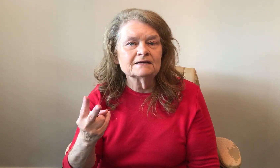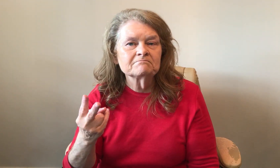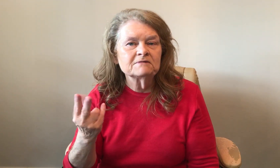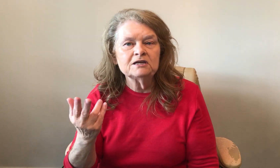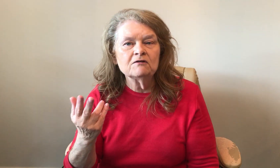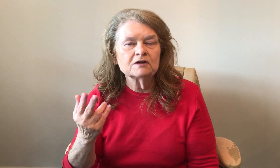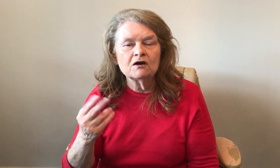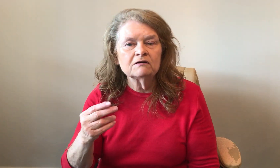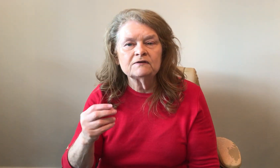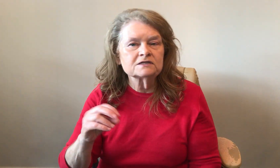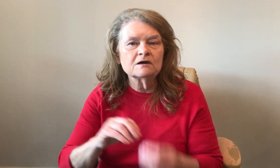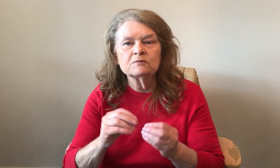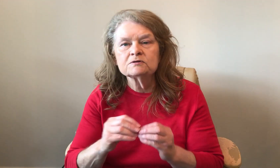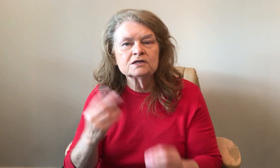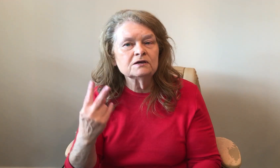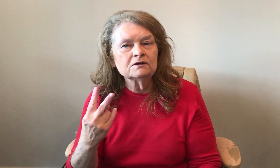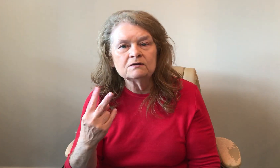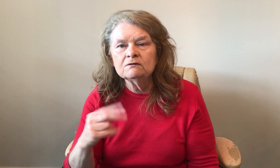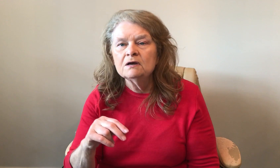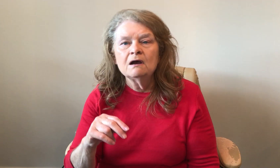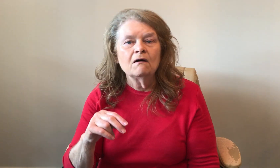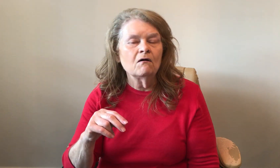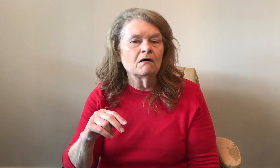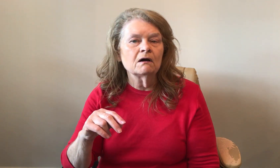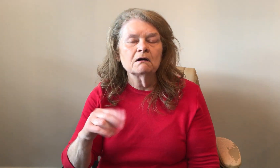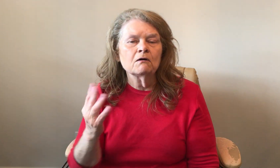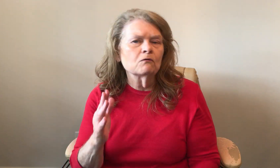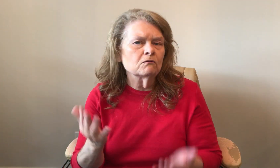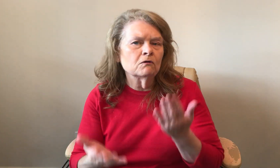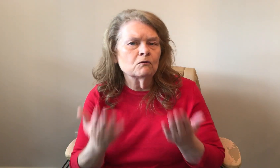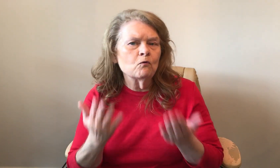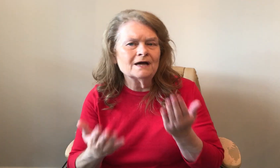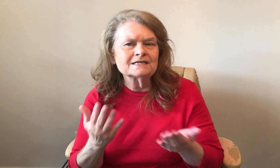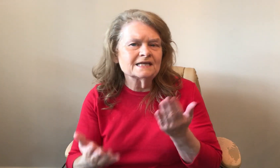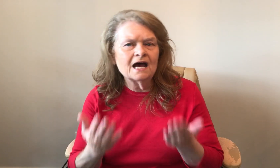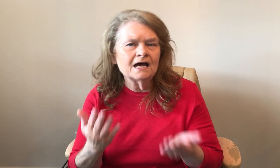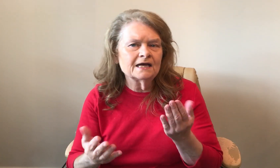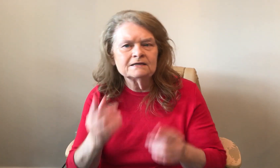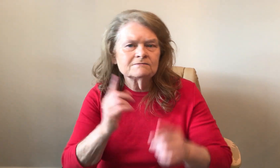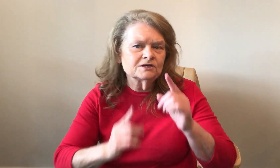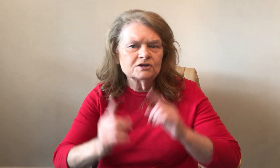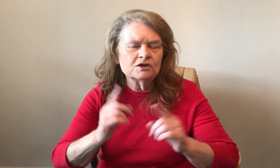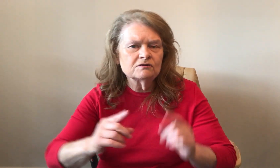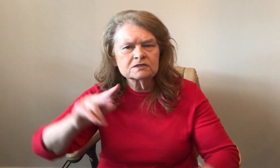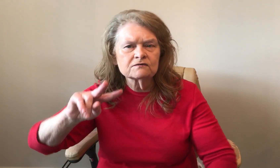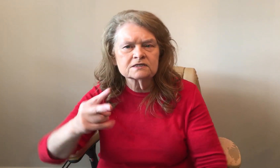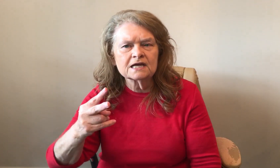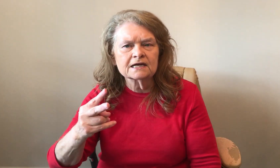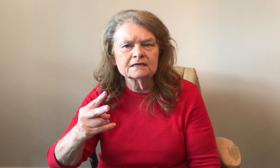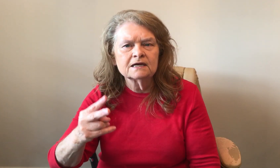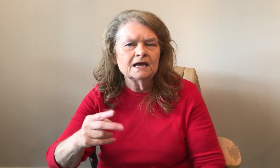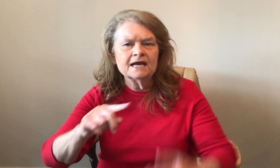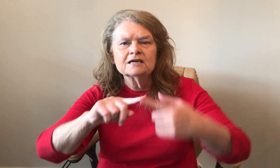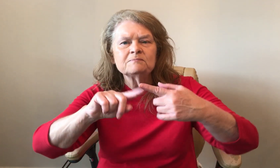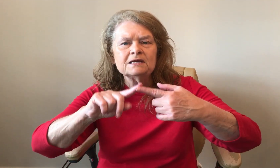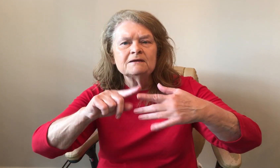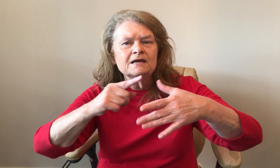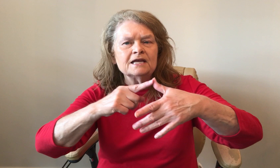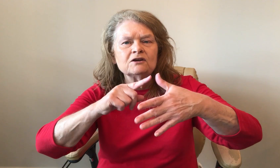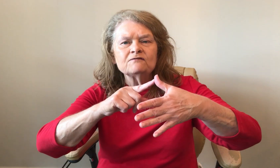you don't know if it's number 2 or what sign to use for second. It could be, you know, if you